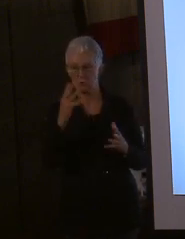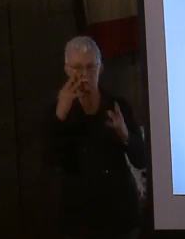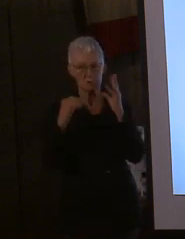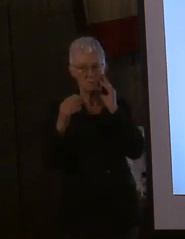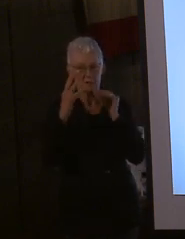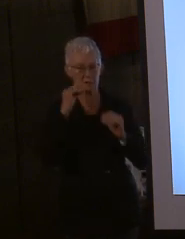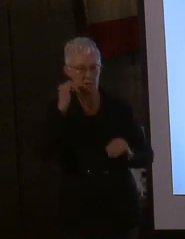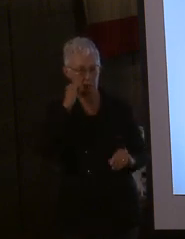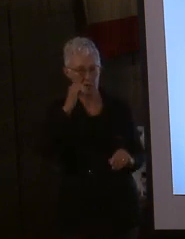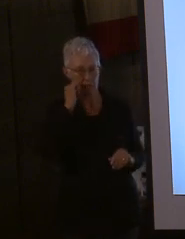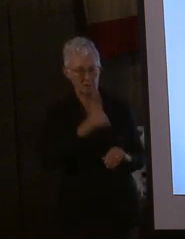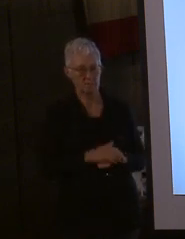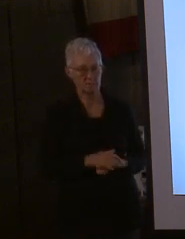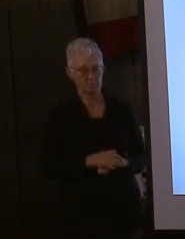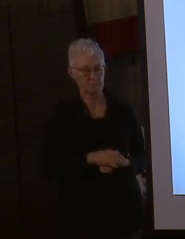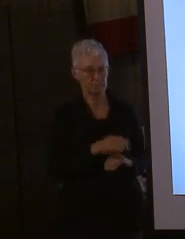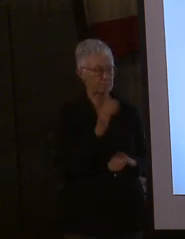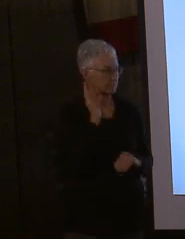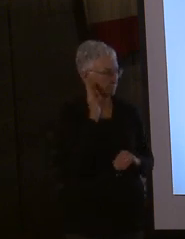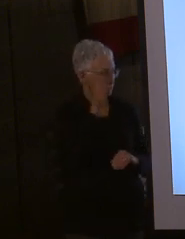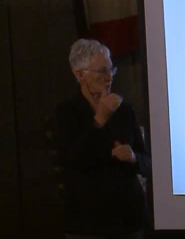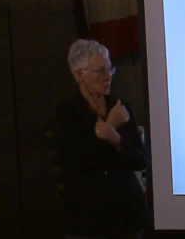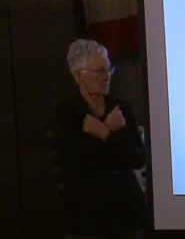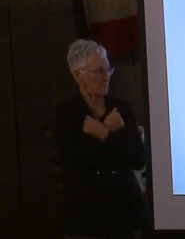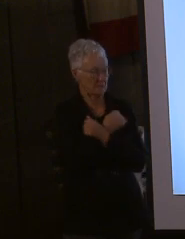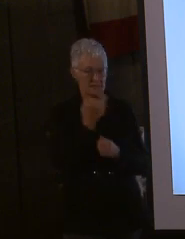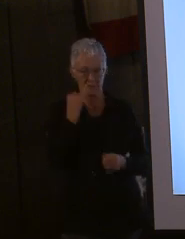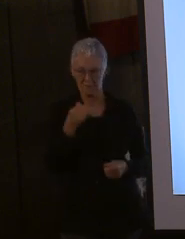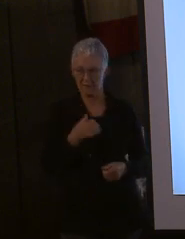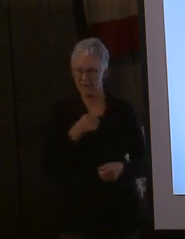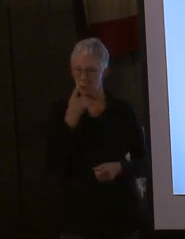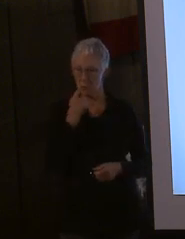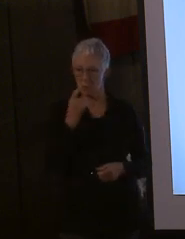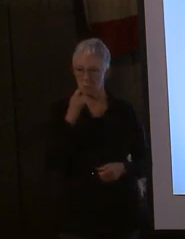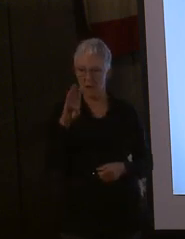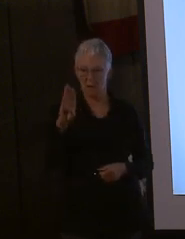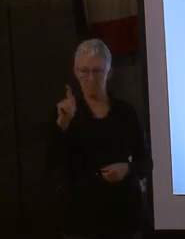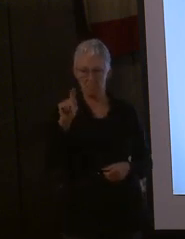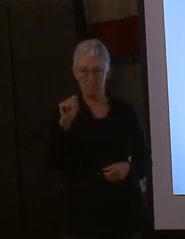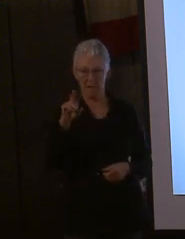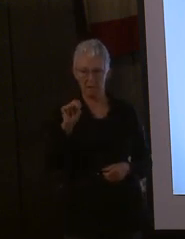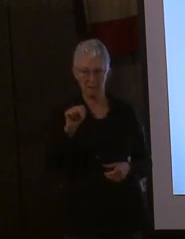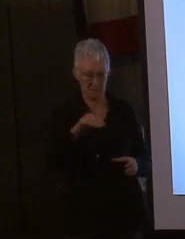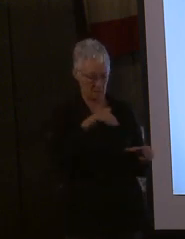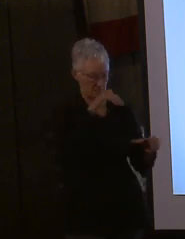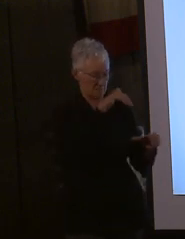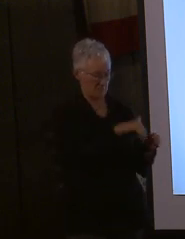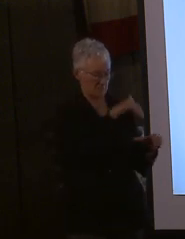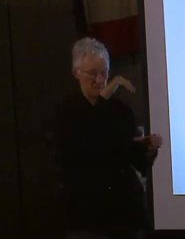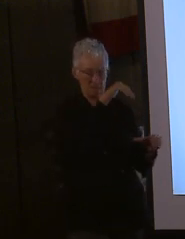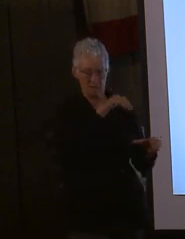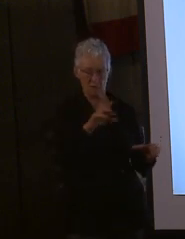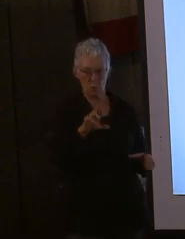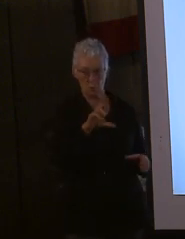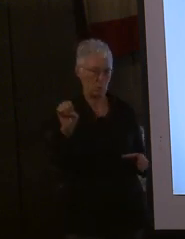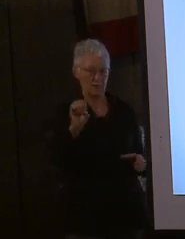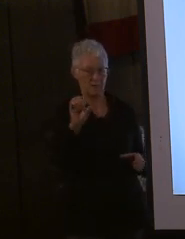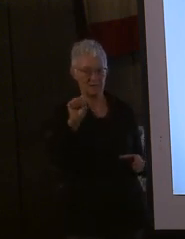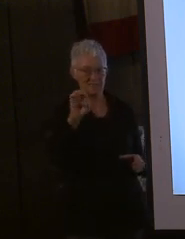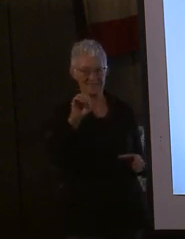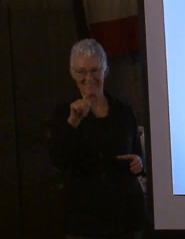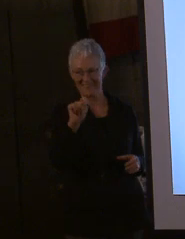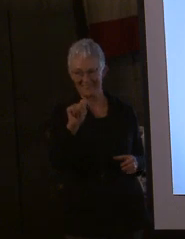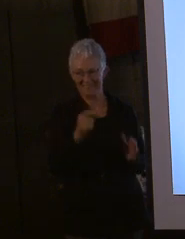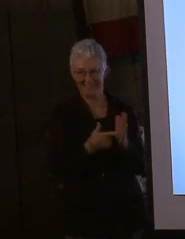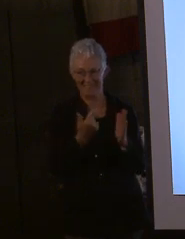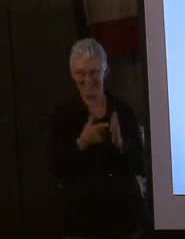basis. I would love if there was a big red button we could pass around that said reset, because there's days where